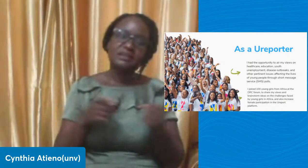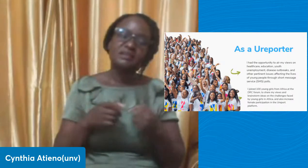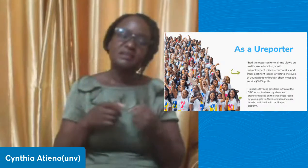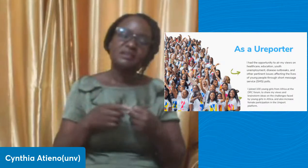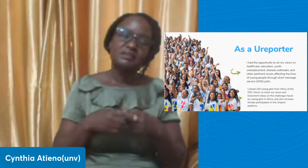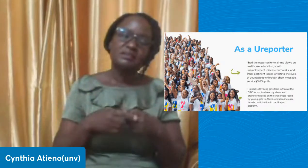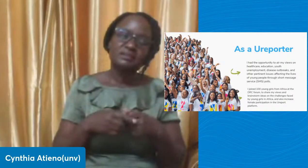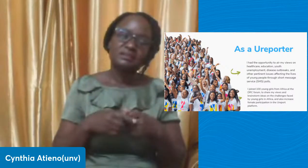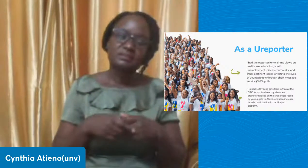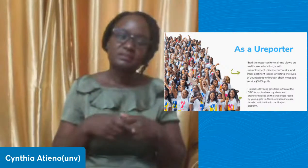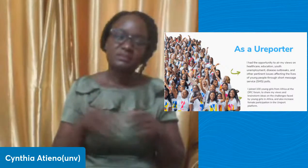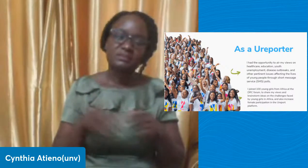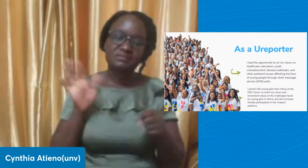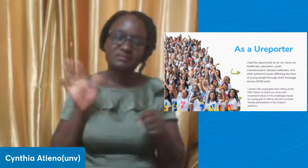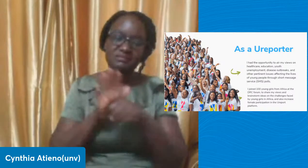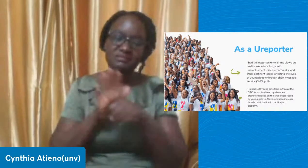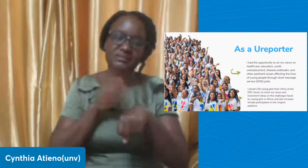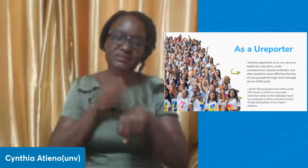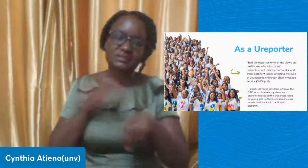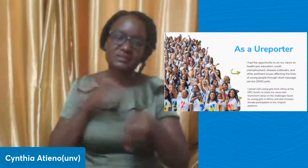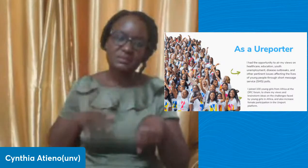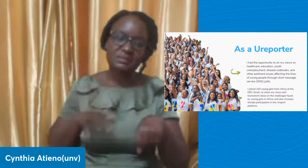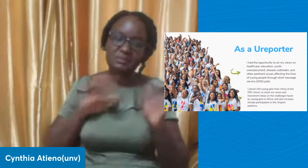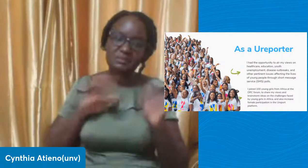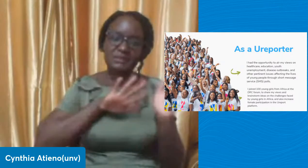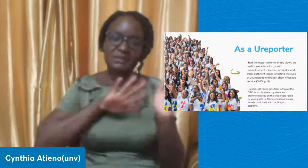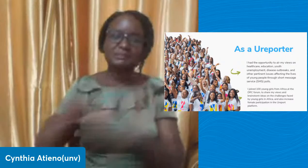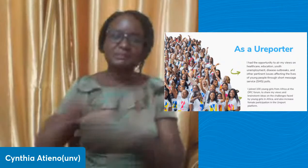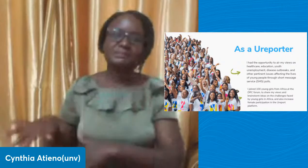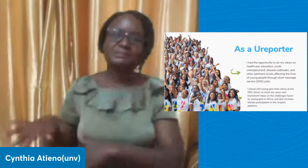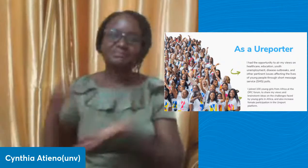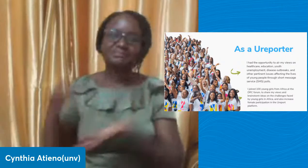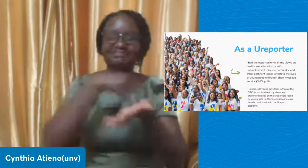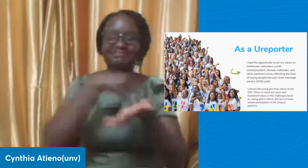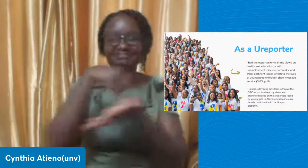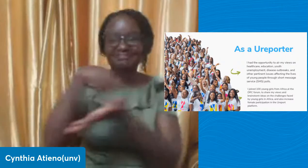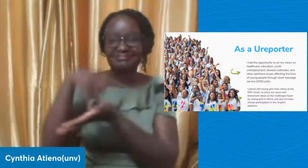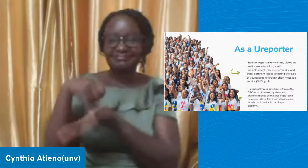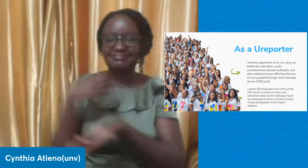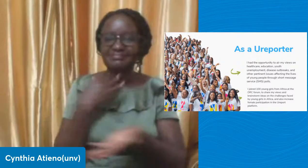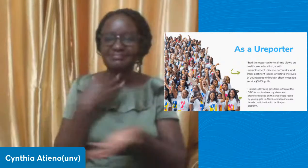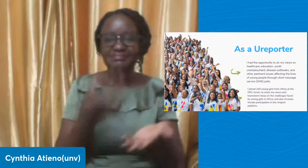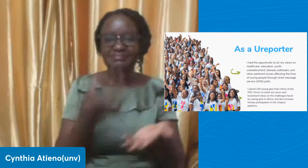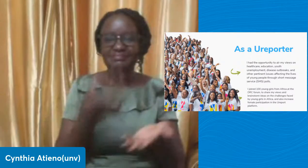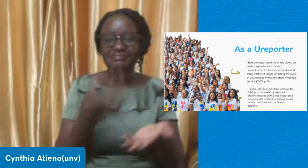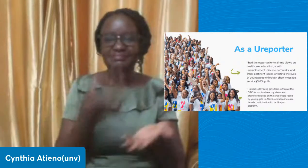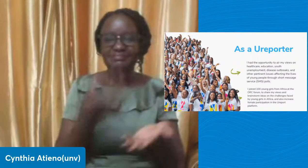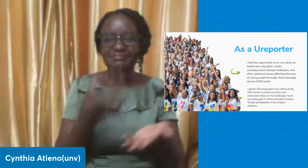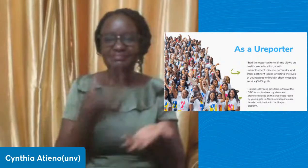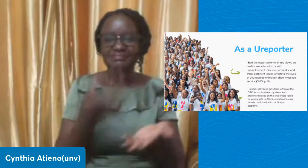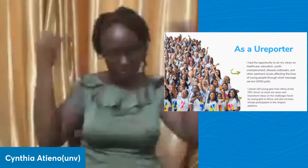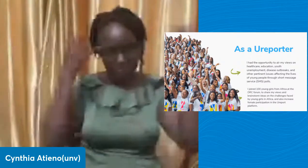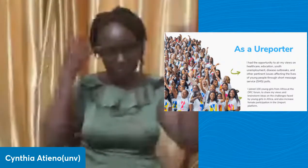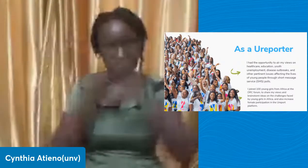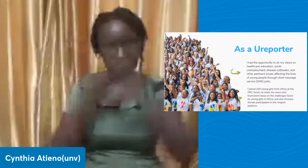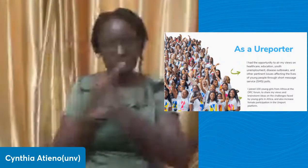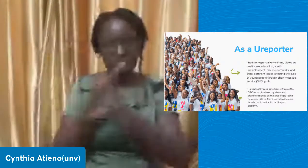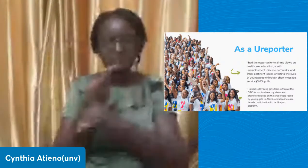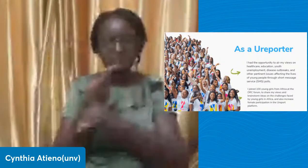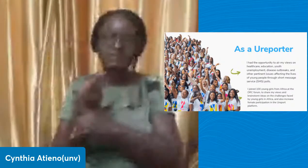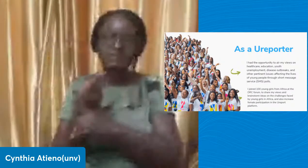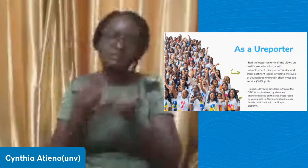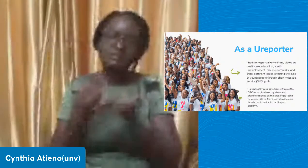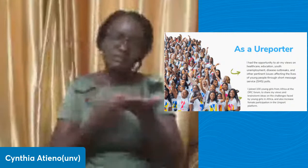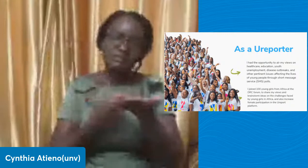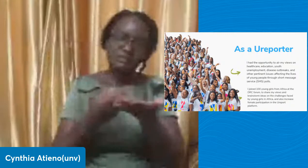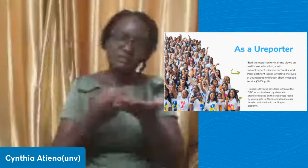of activities. So we brainstormed ideas on how we can ensure that young women, even